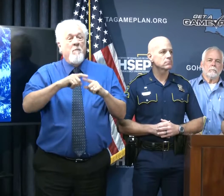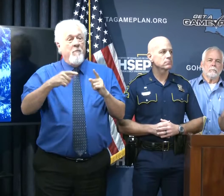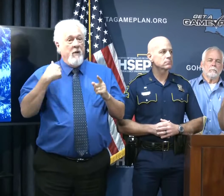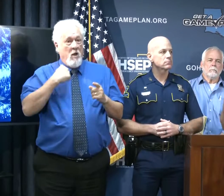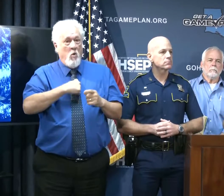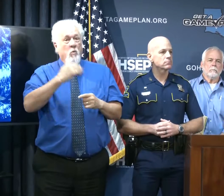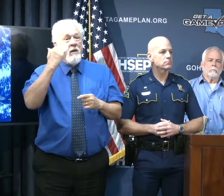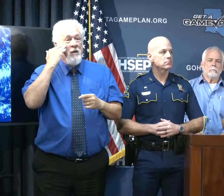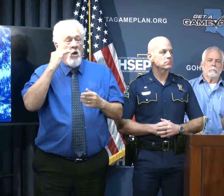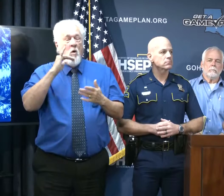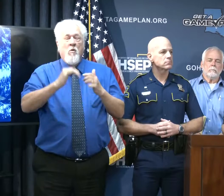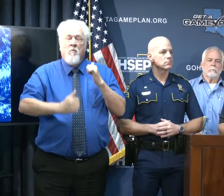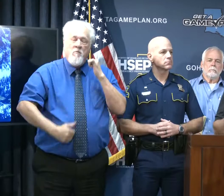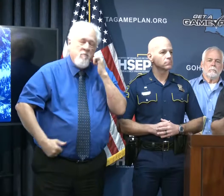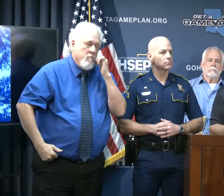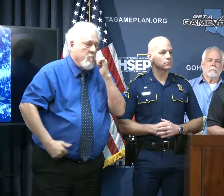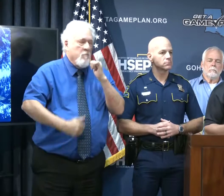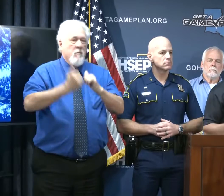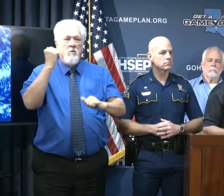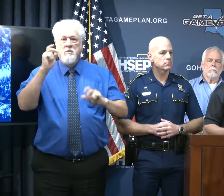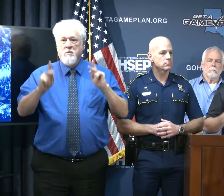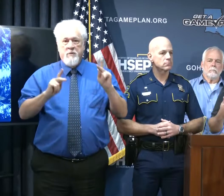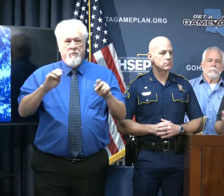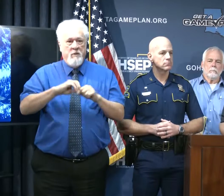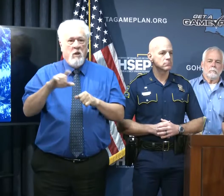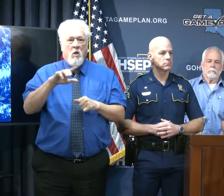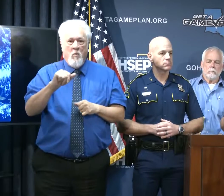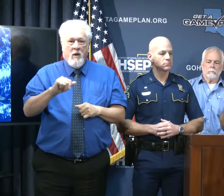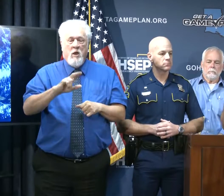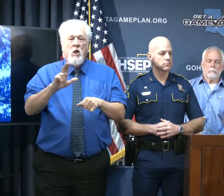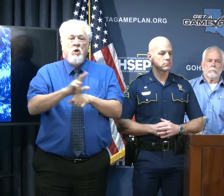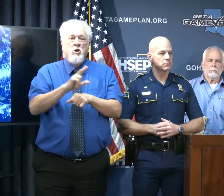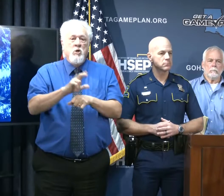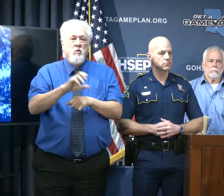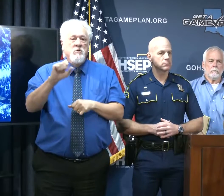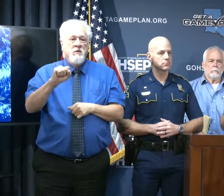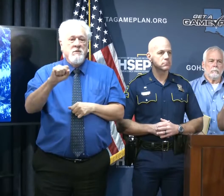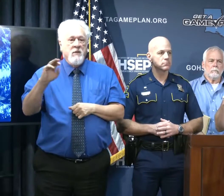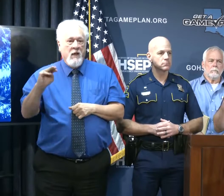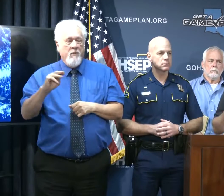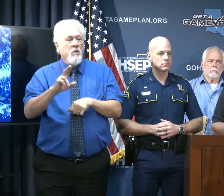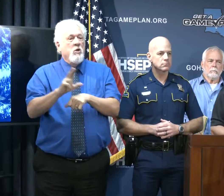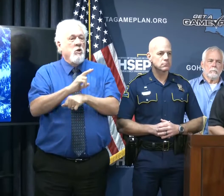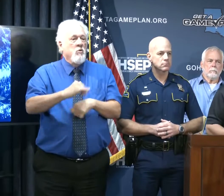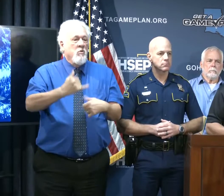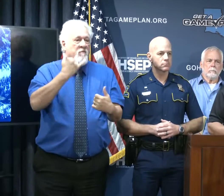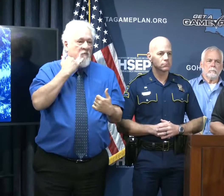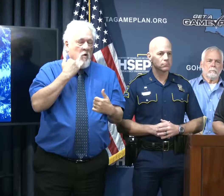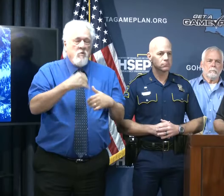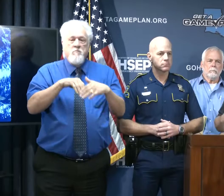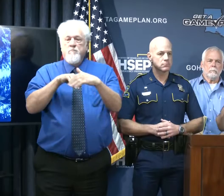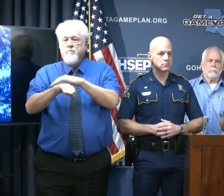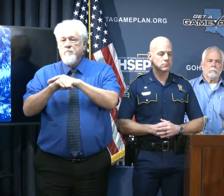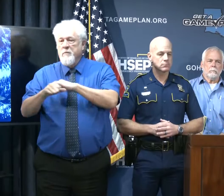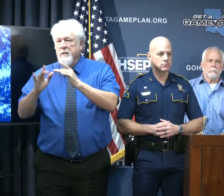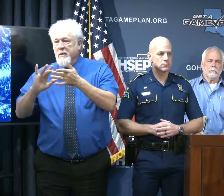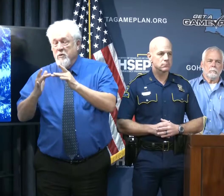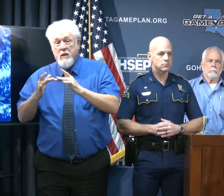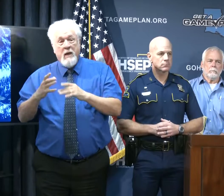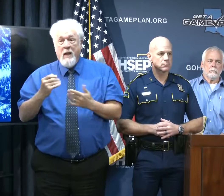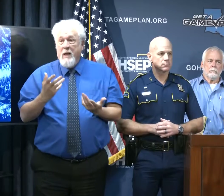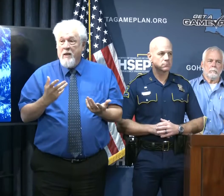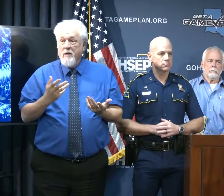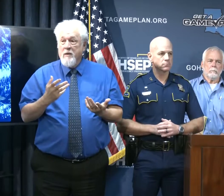know that the vast majority of people in this state use social media, use their phones, access the internet, and guess